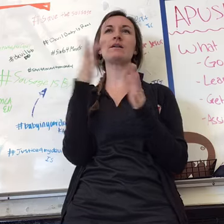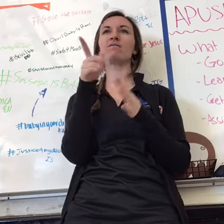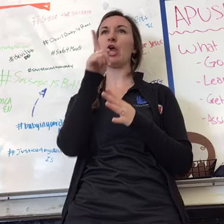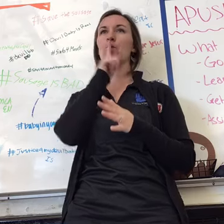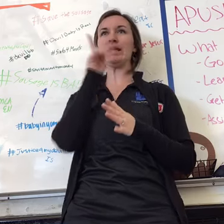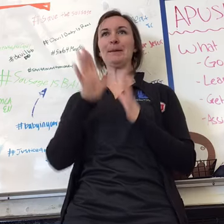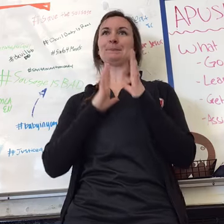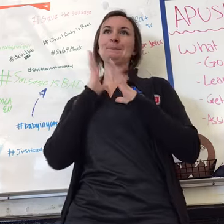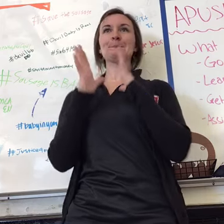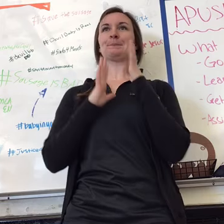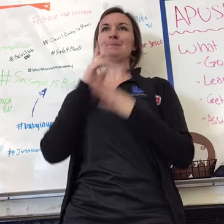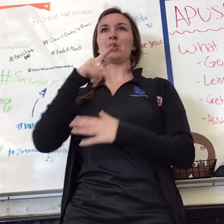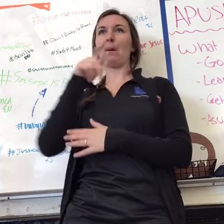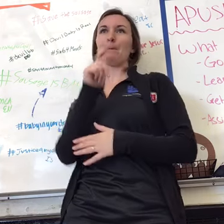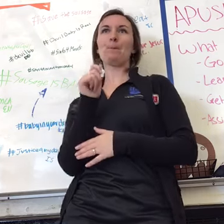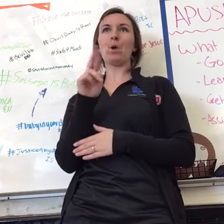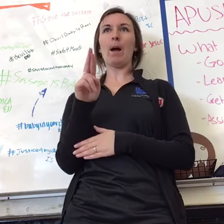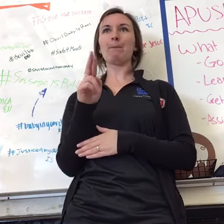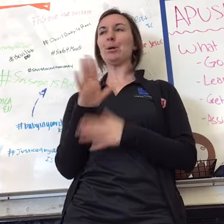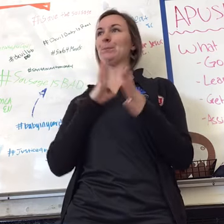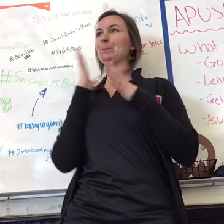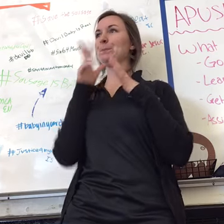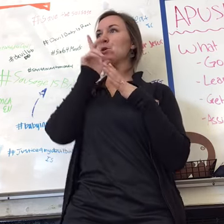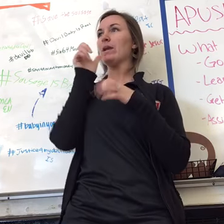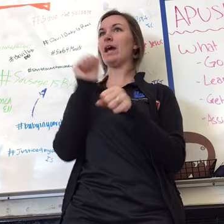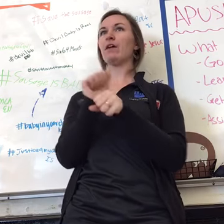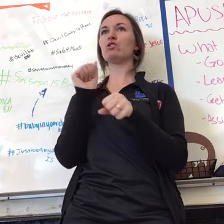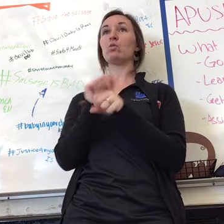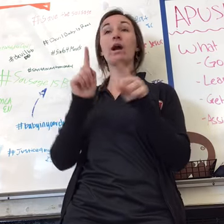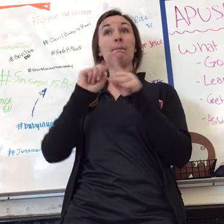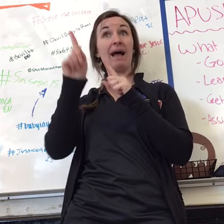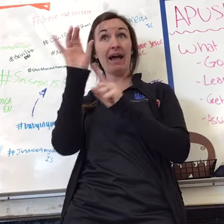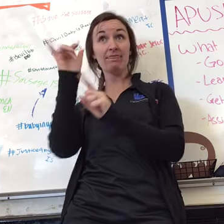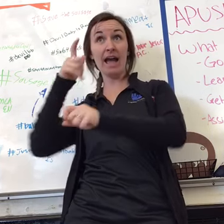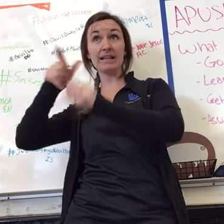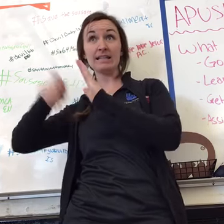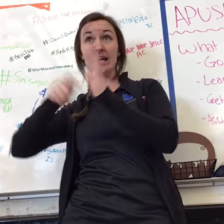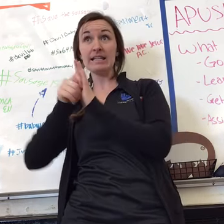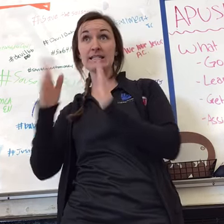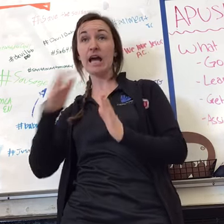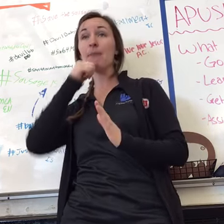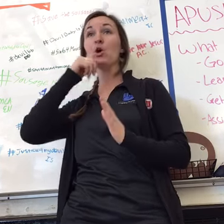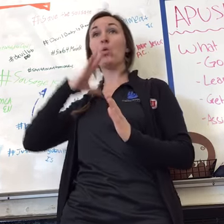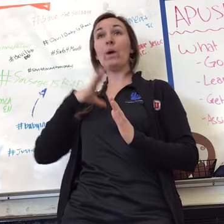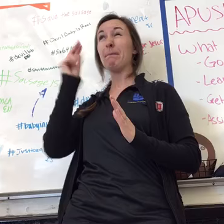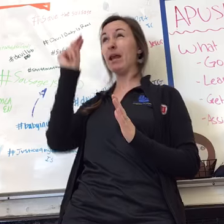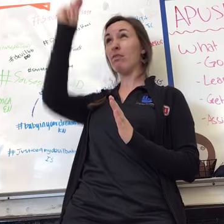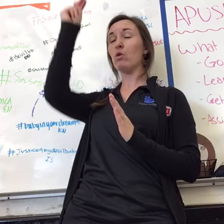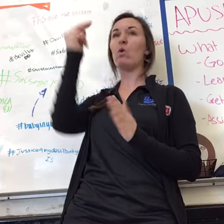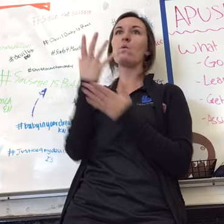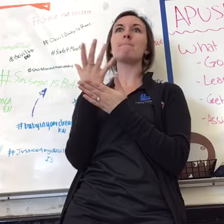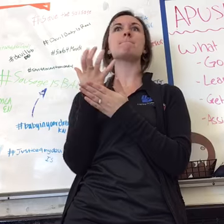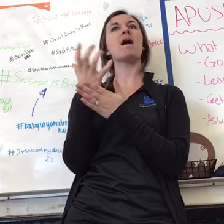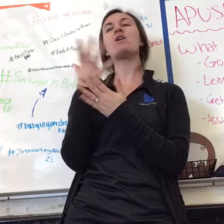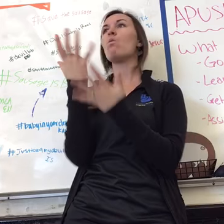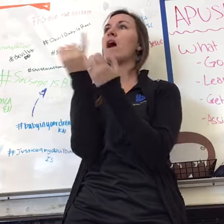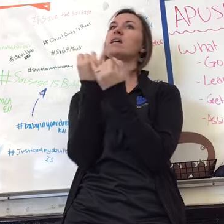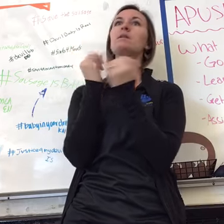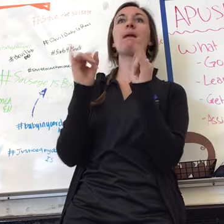have to do anything. At this point, women in the North are practically begging for independence. Women in the South are perfectly fine where they're